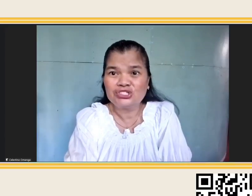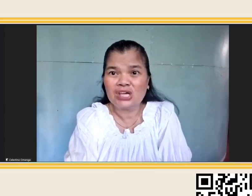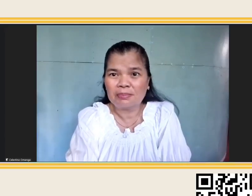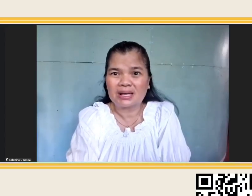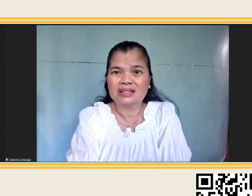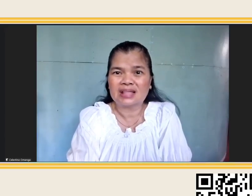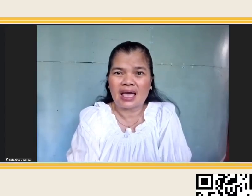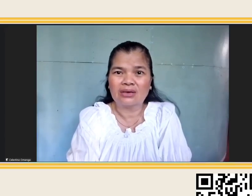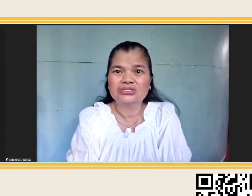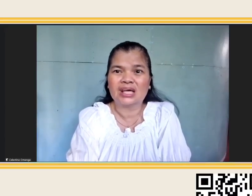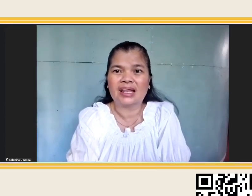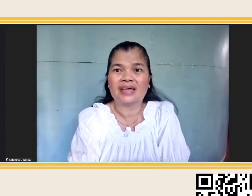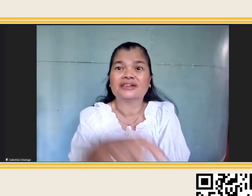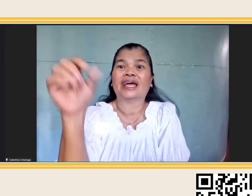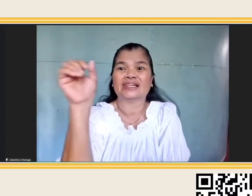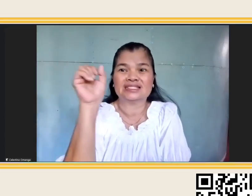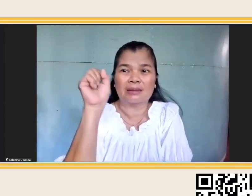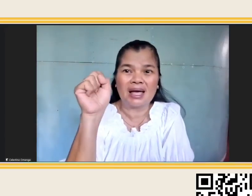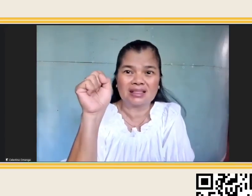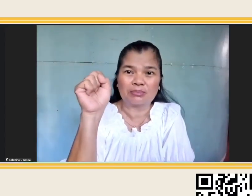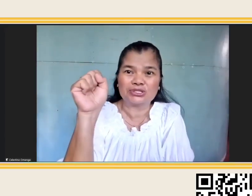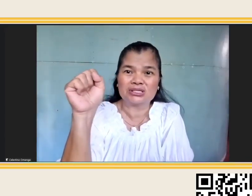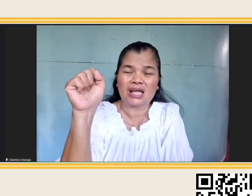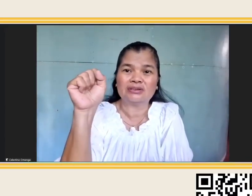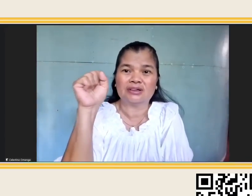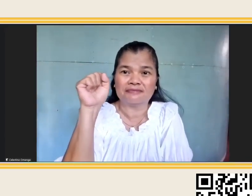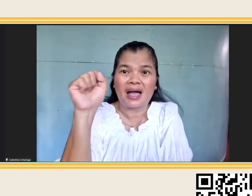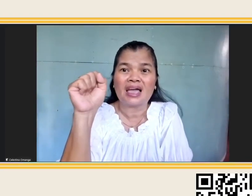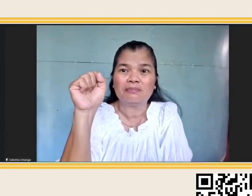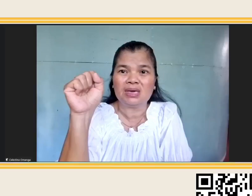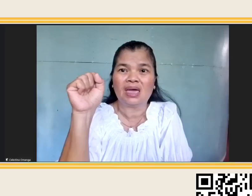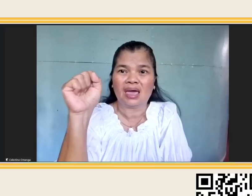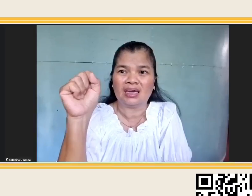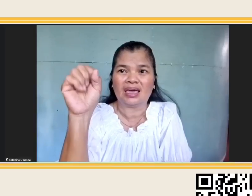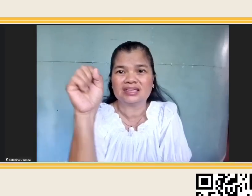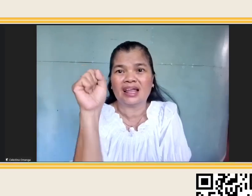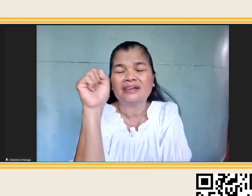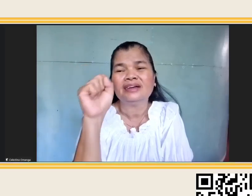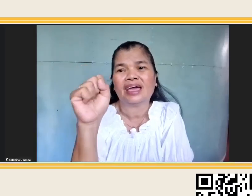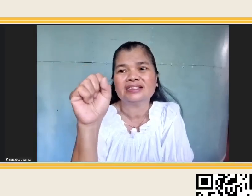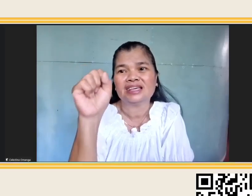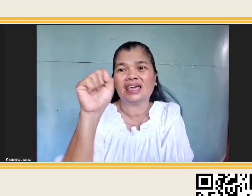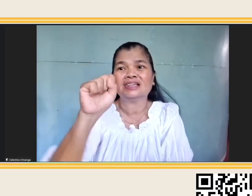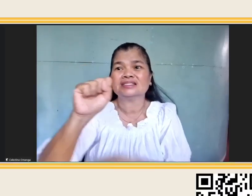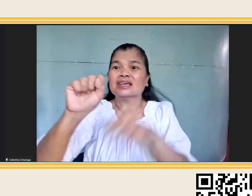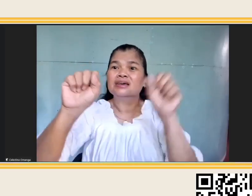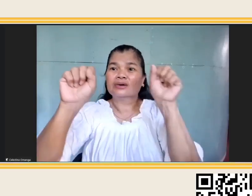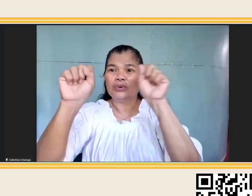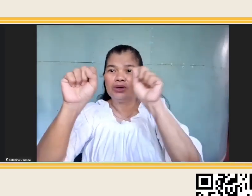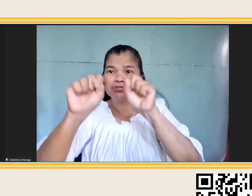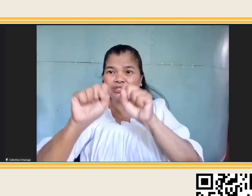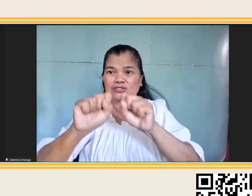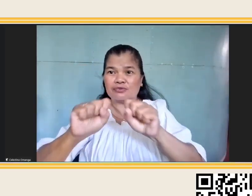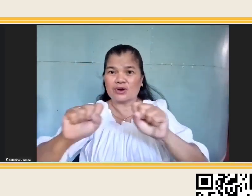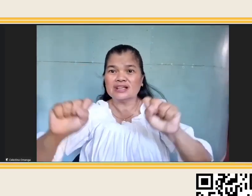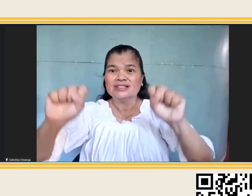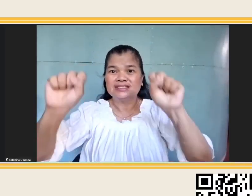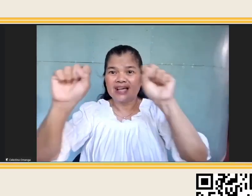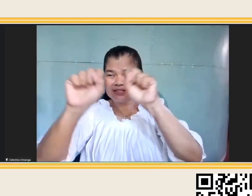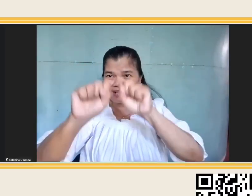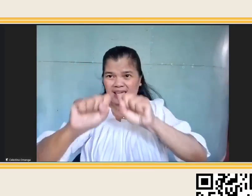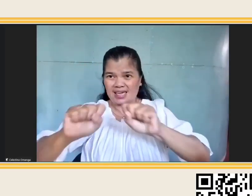Sa handshake pa rin tayo sa letter S naman. Tapos na tayo sa 5BA. Sa letter S is, we use this